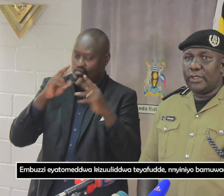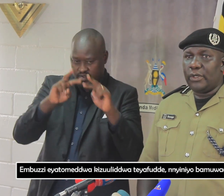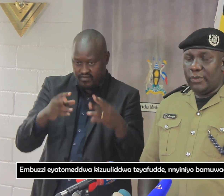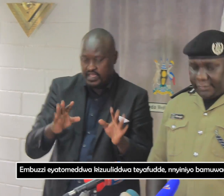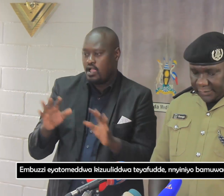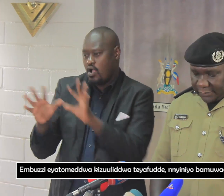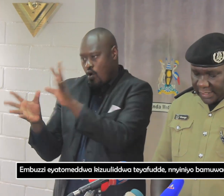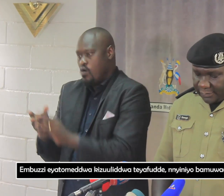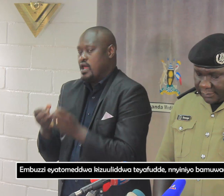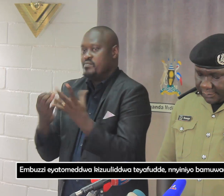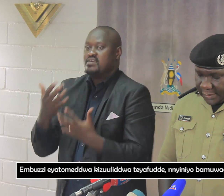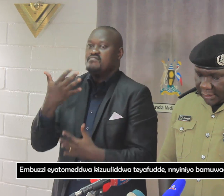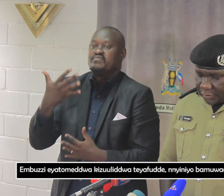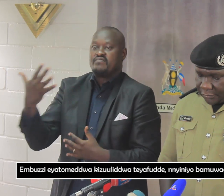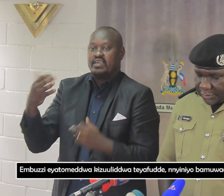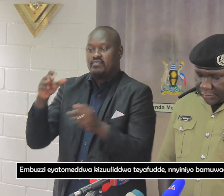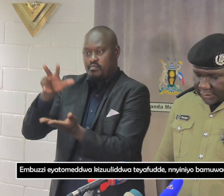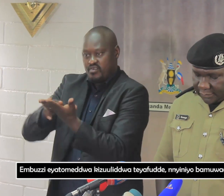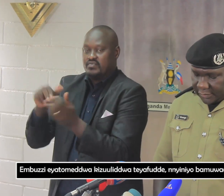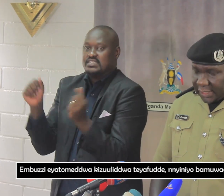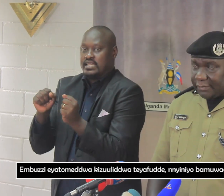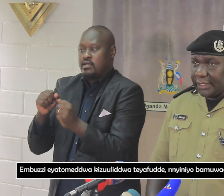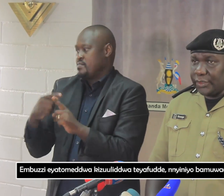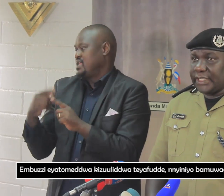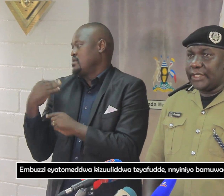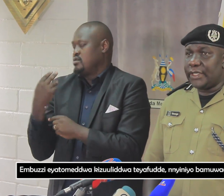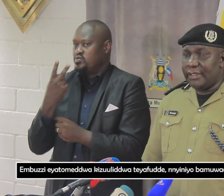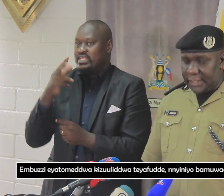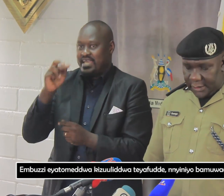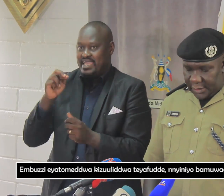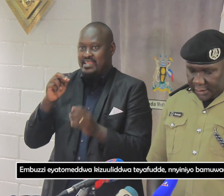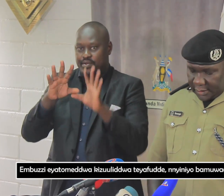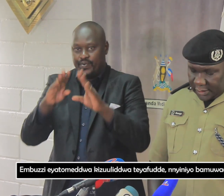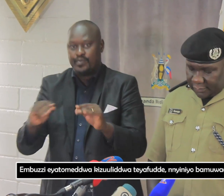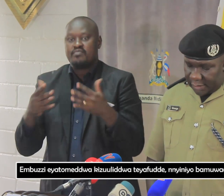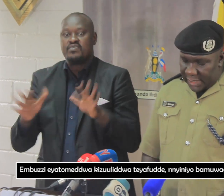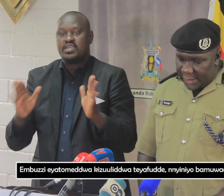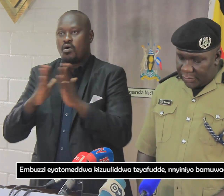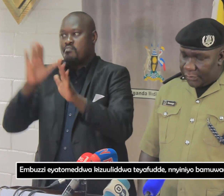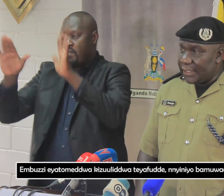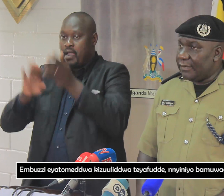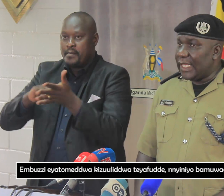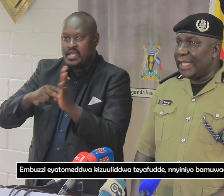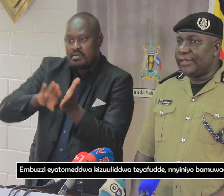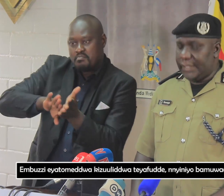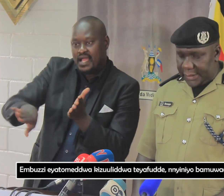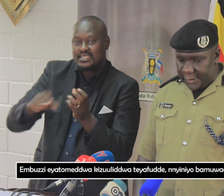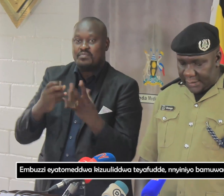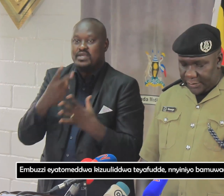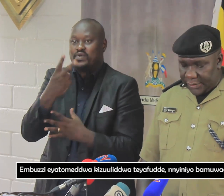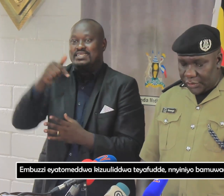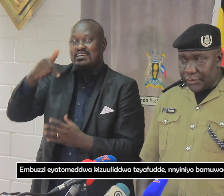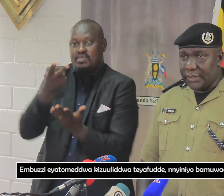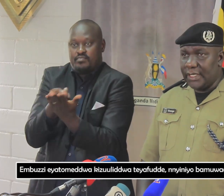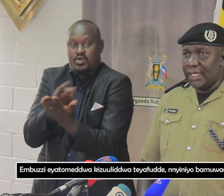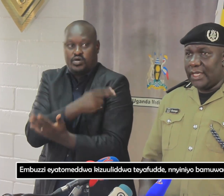infections were 55, out of which 28 recovered, giving a balance of 27 active cases.